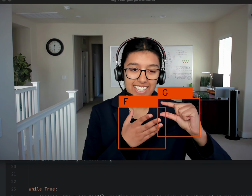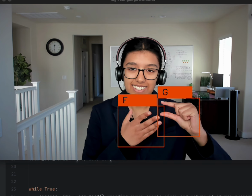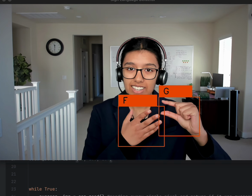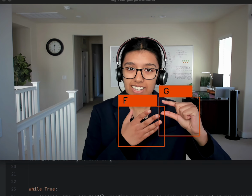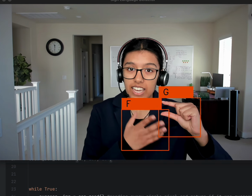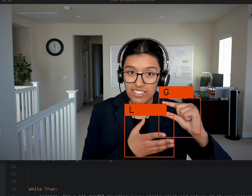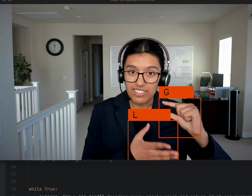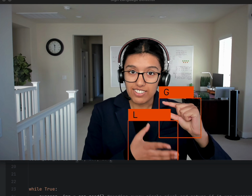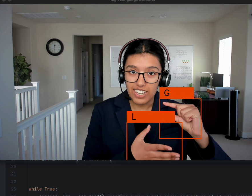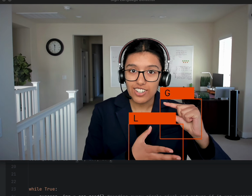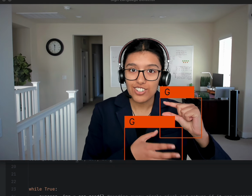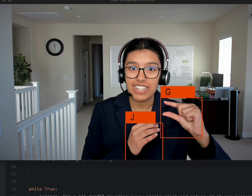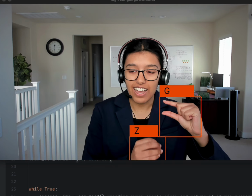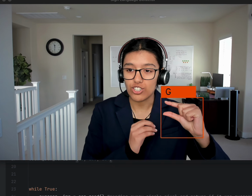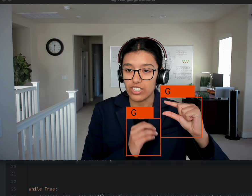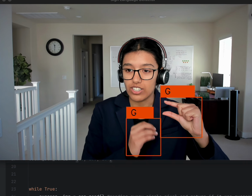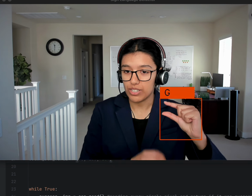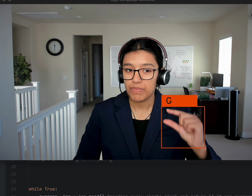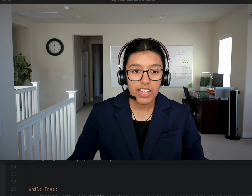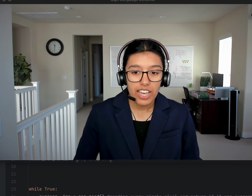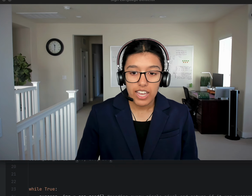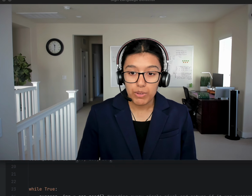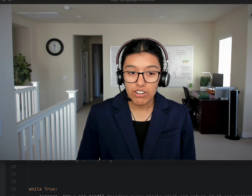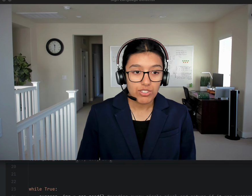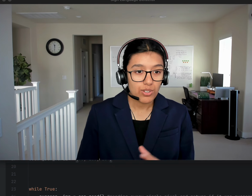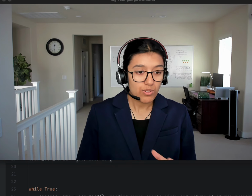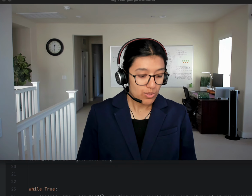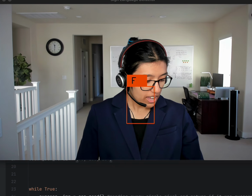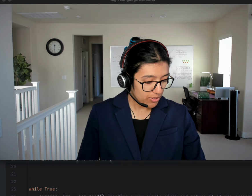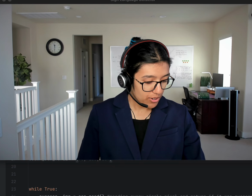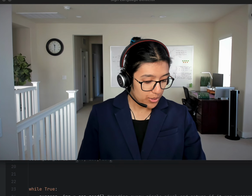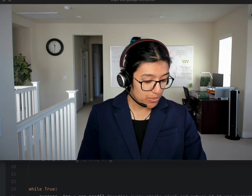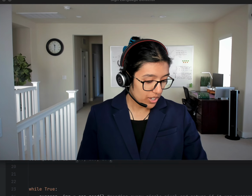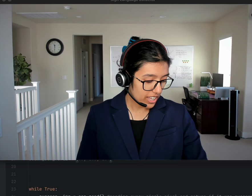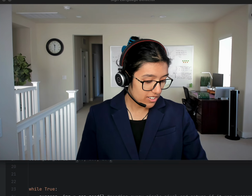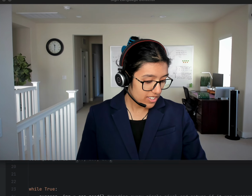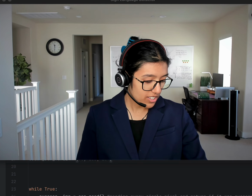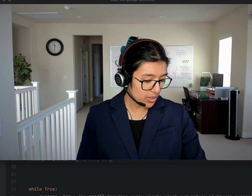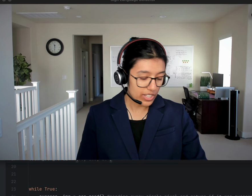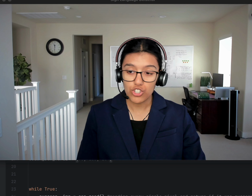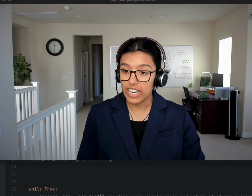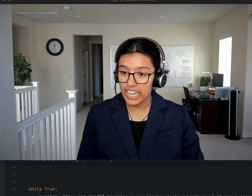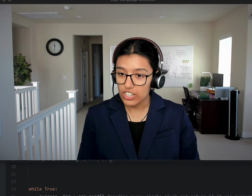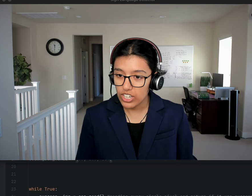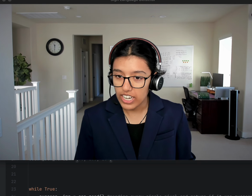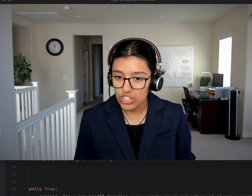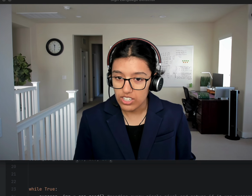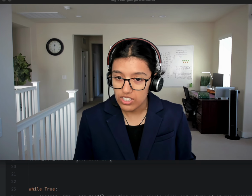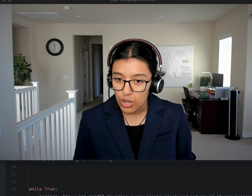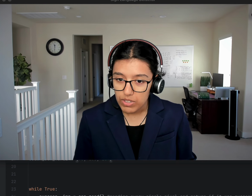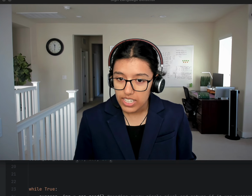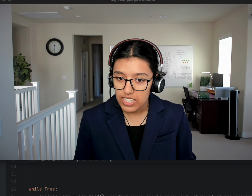hey, this ASL sign gesture is actually G. And we can also do that for a few more letters. So let's try H.